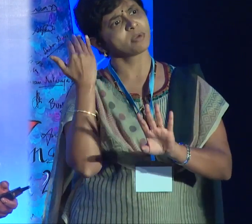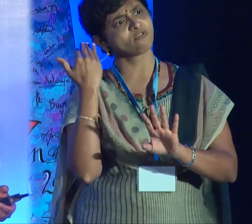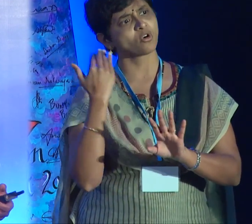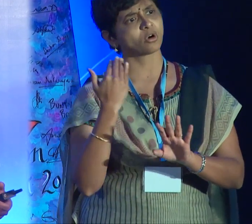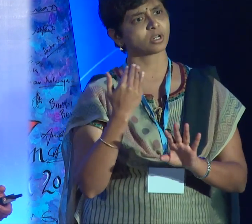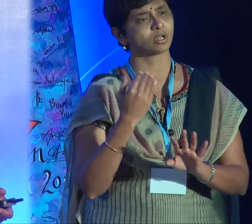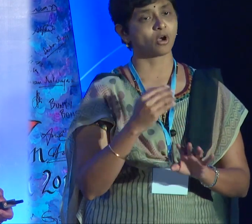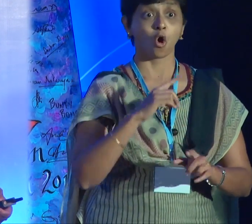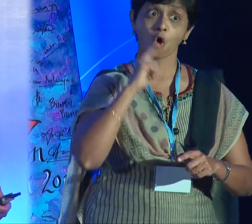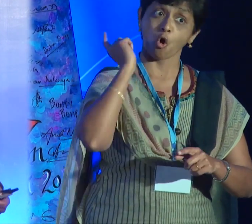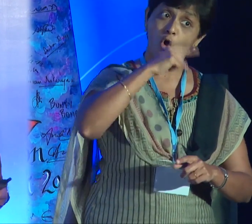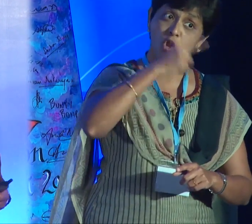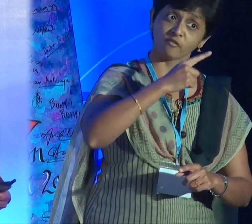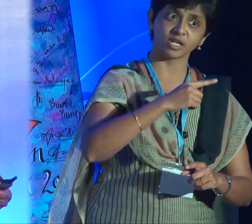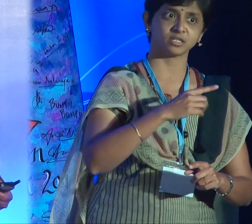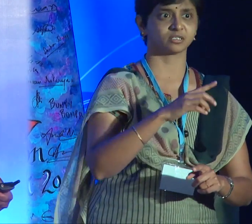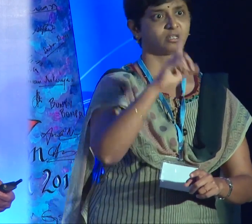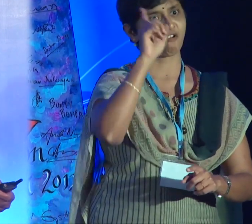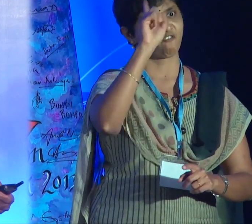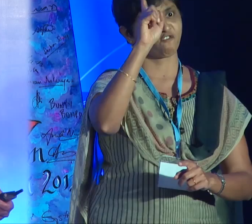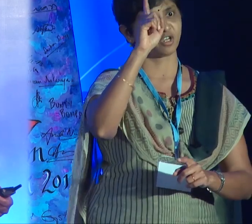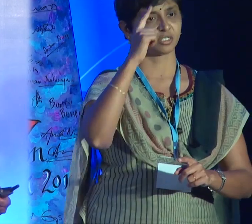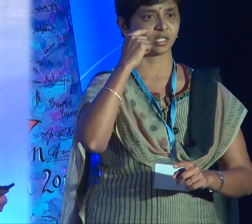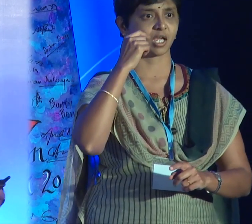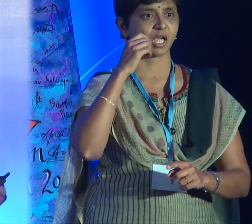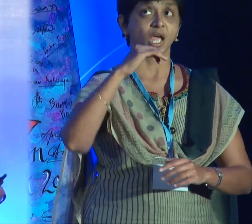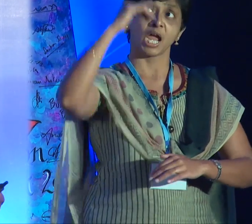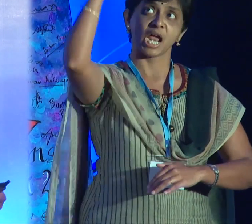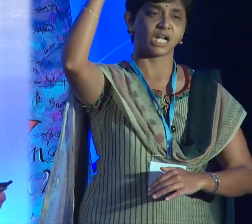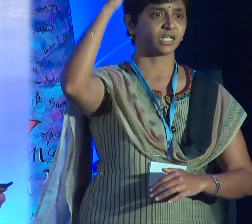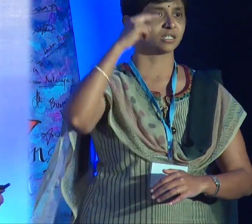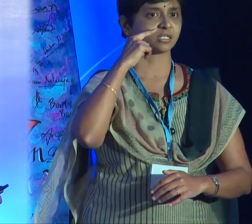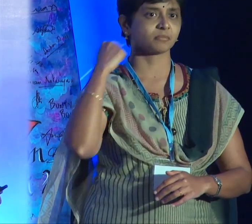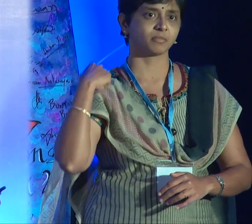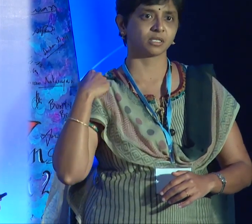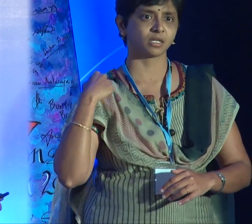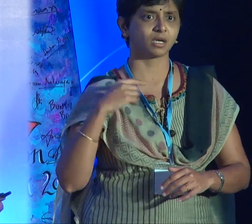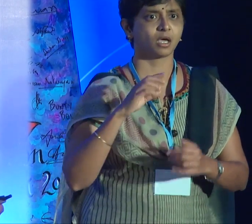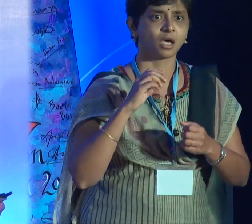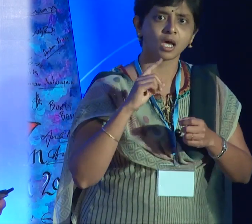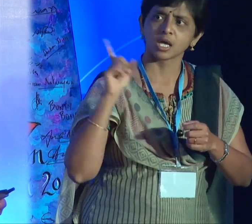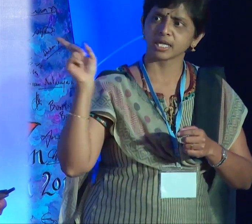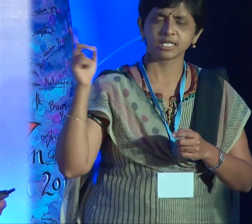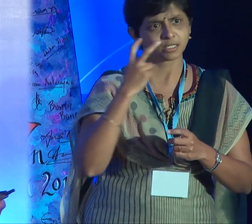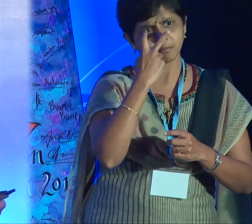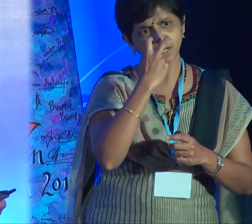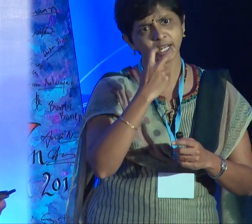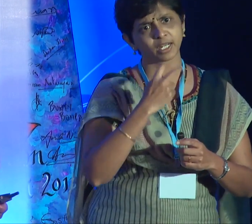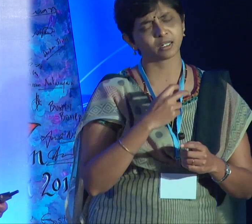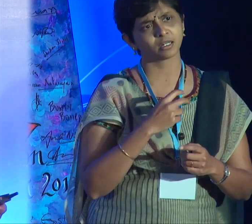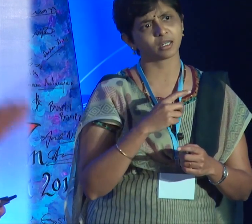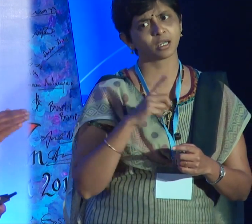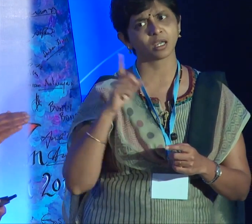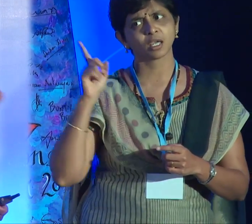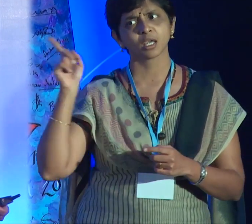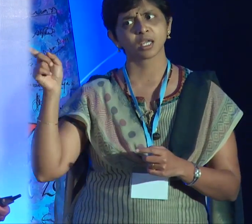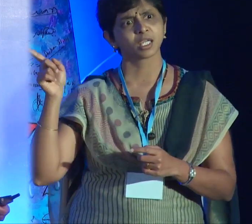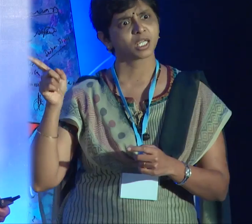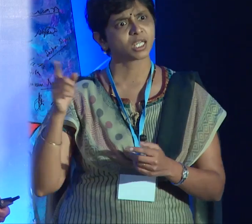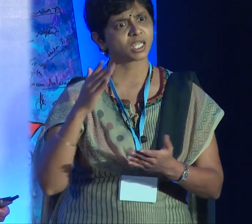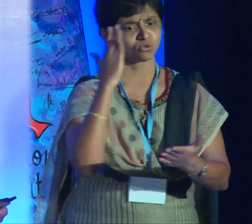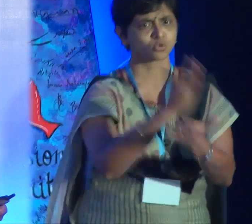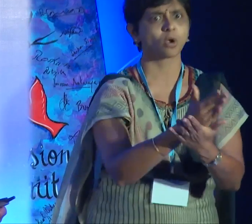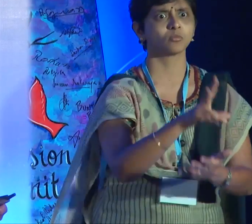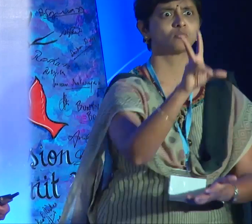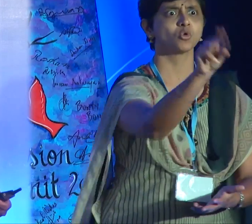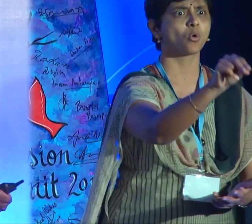son becomes the king. And he's blind. And because he's blind, he's stopped from